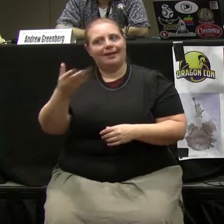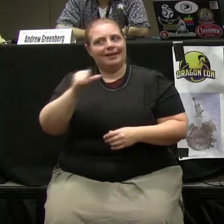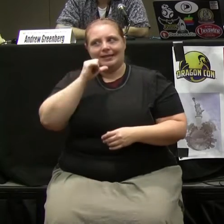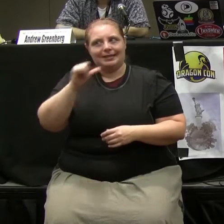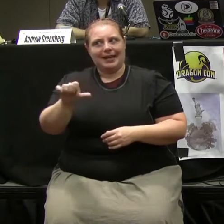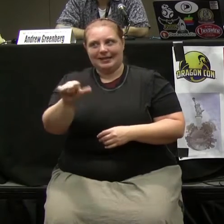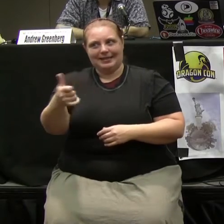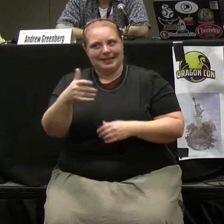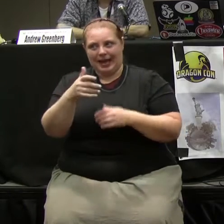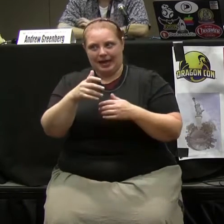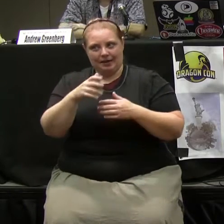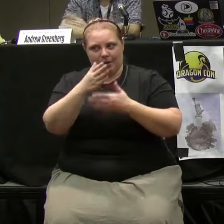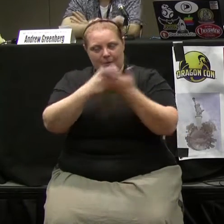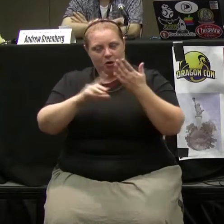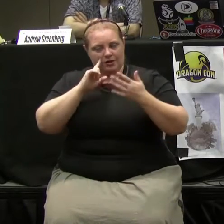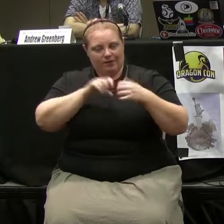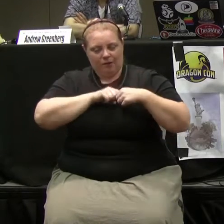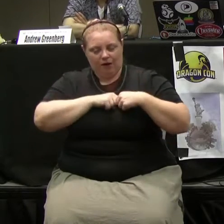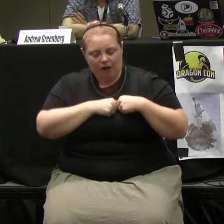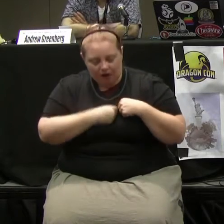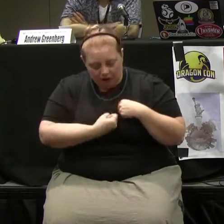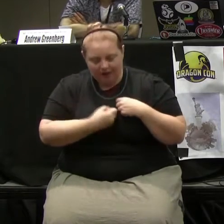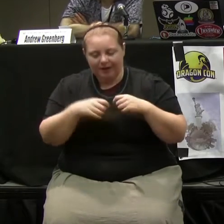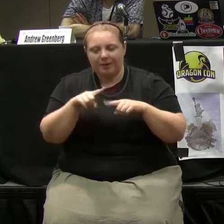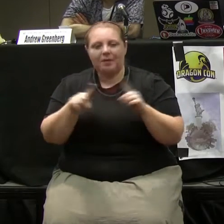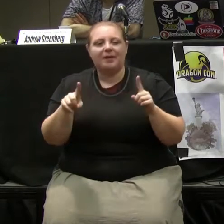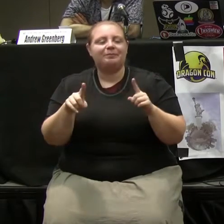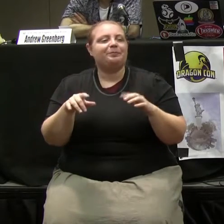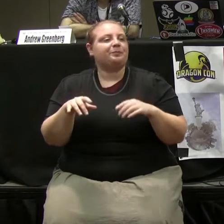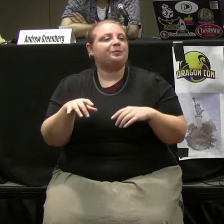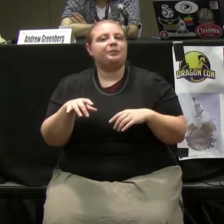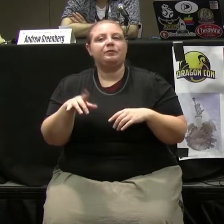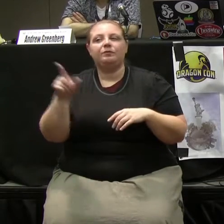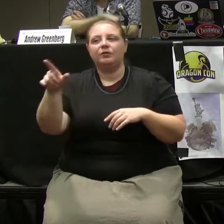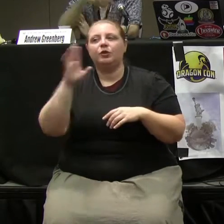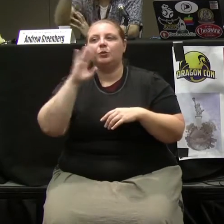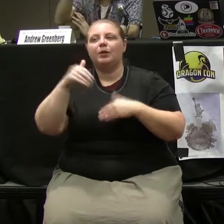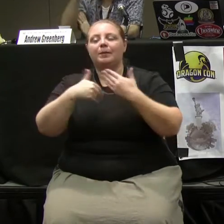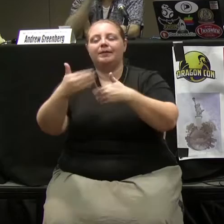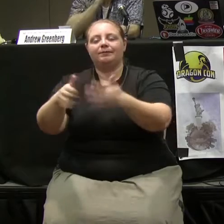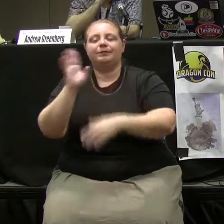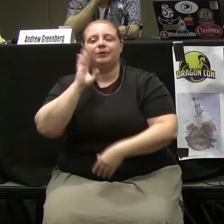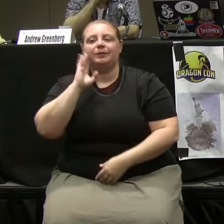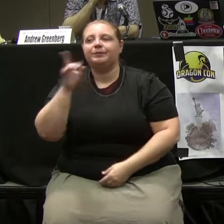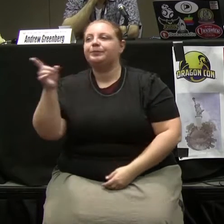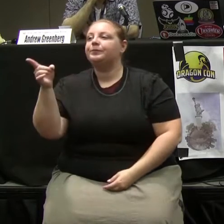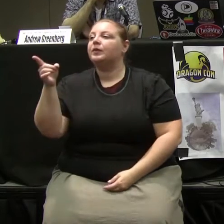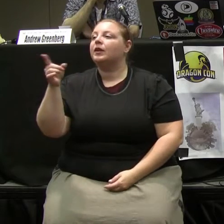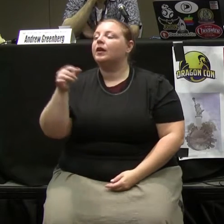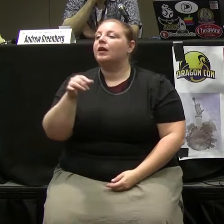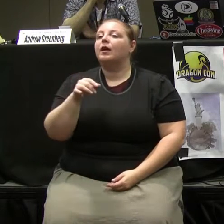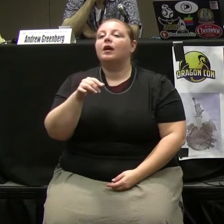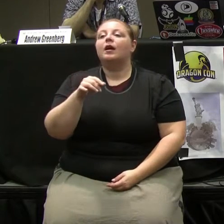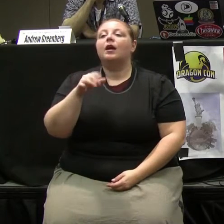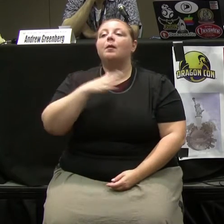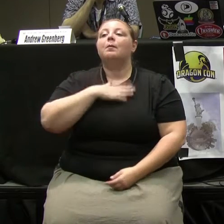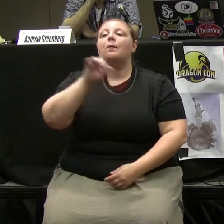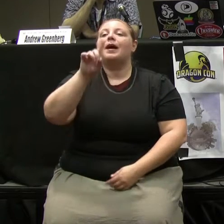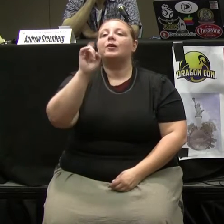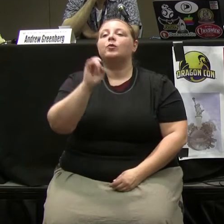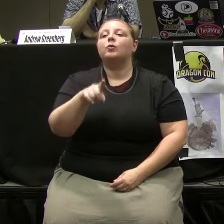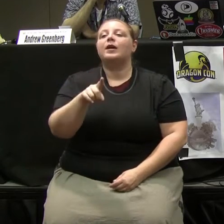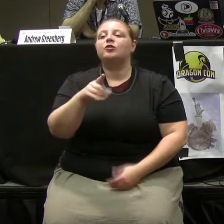this, too, so just keep going on it. A couple more questions, then we'll jump back into a few other topics. Hi. My question